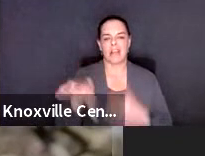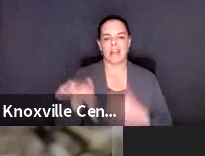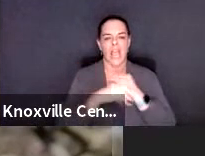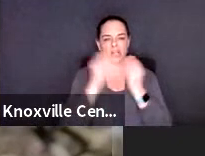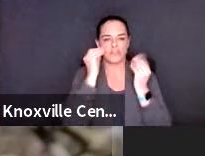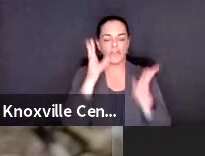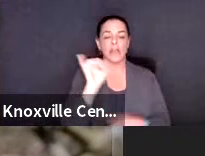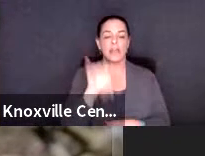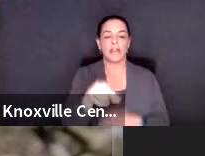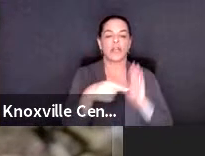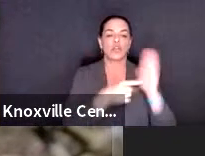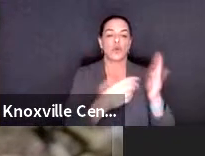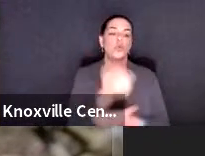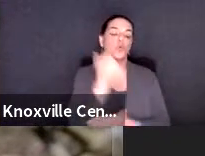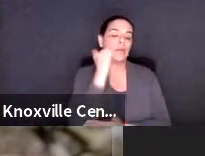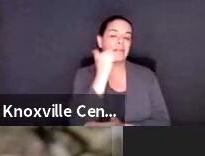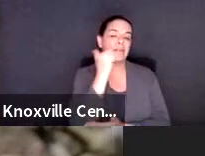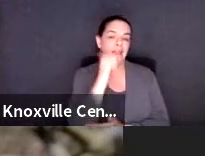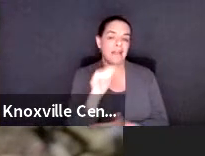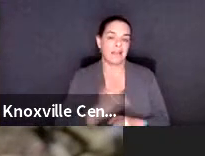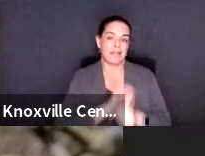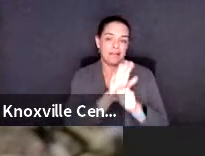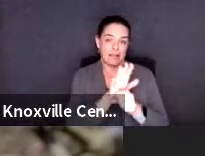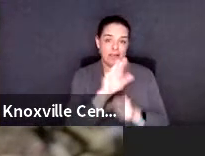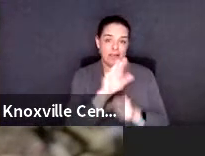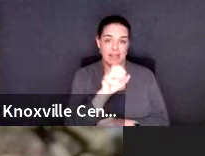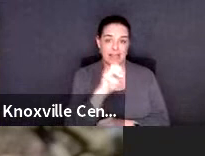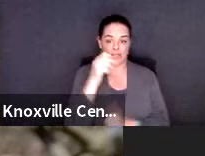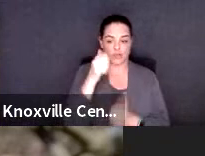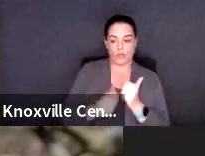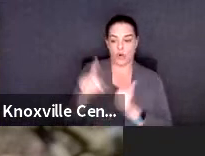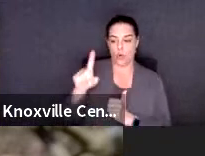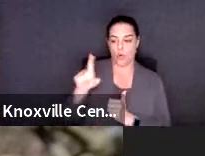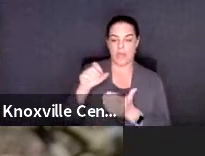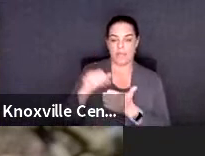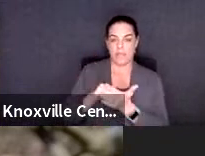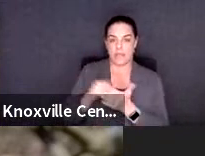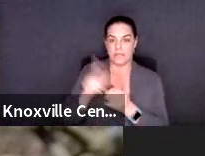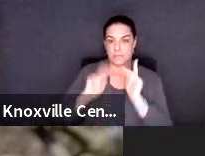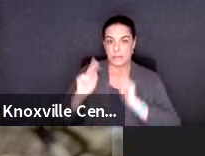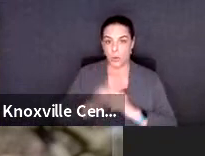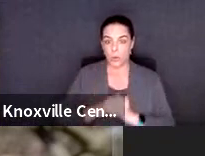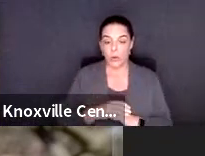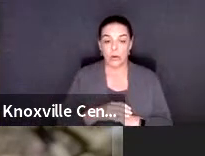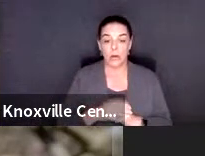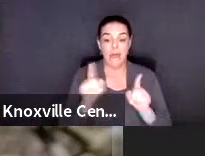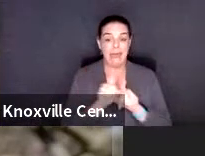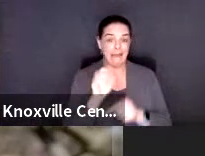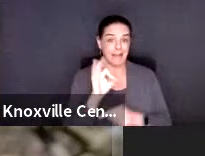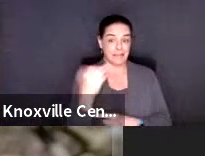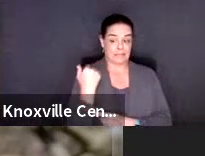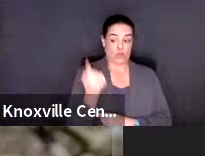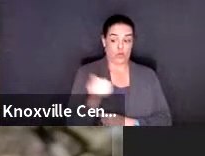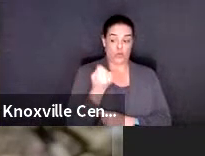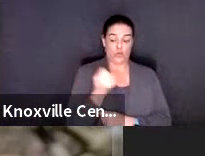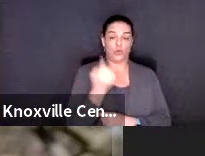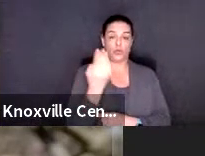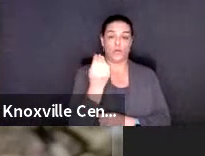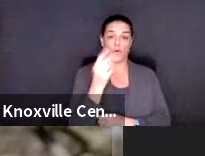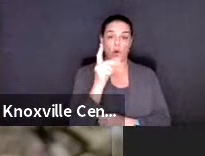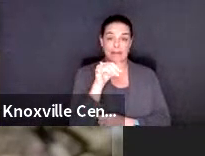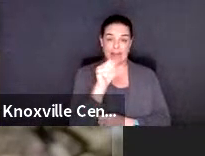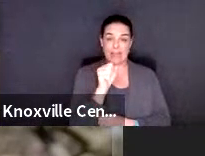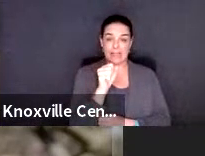new daily COVID-19 cases per 100,000 population. As of Tuesday, our 14-day trend line